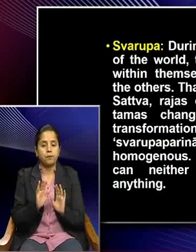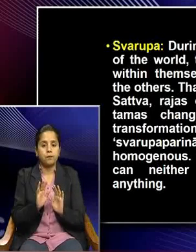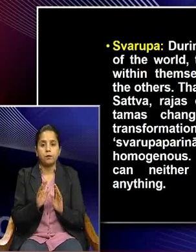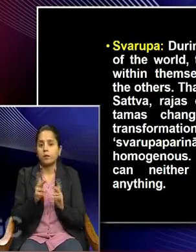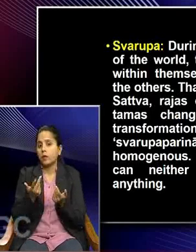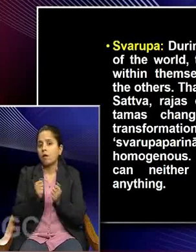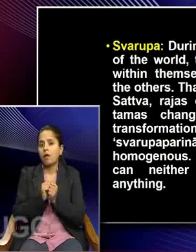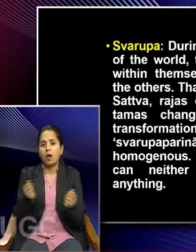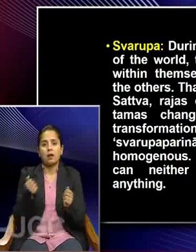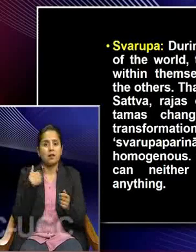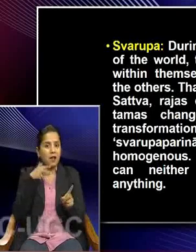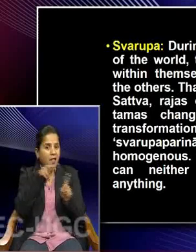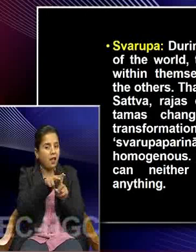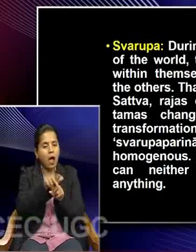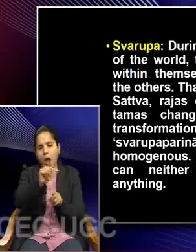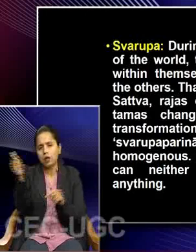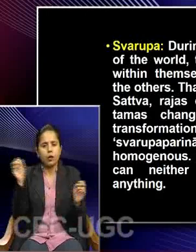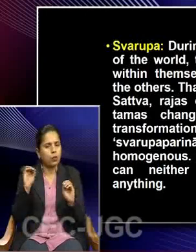without disturbing the others.